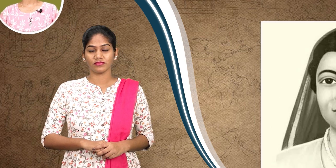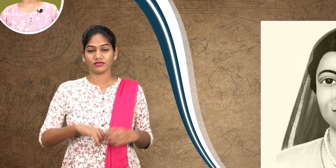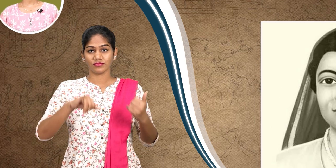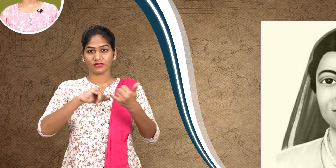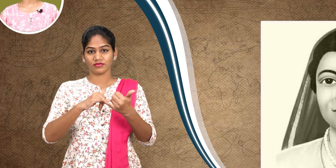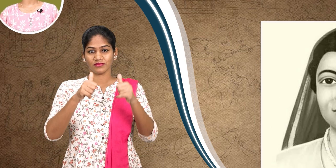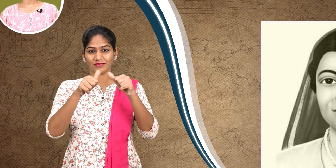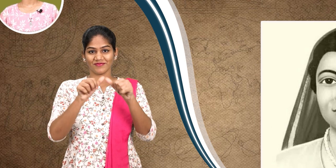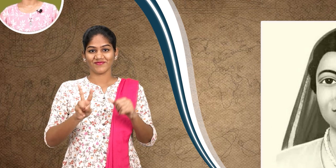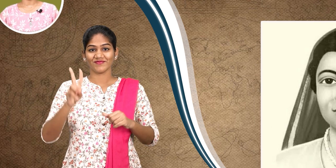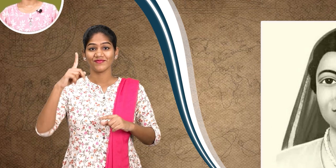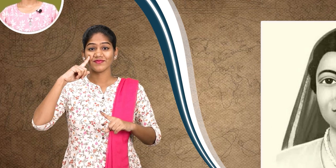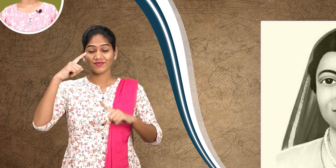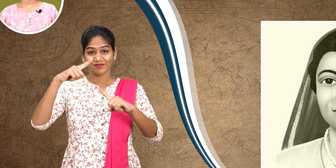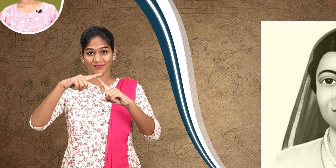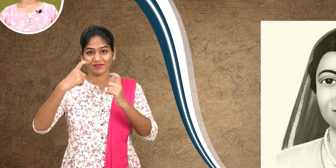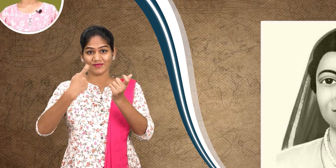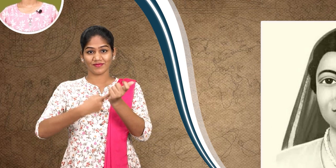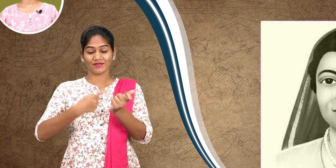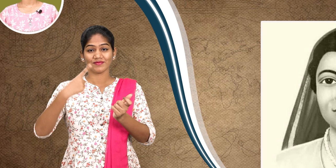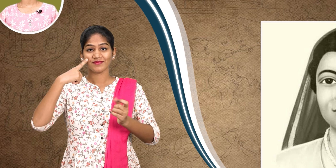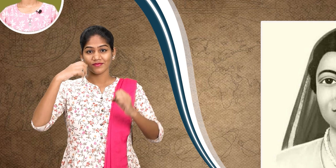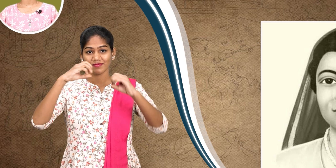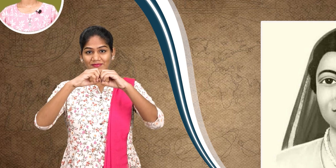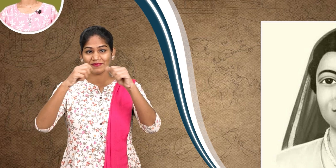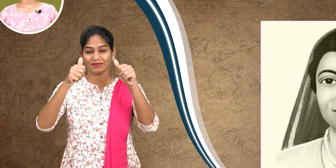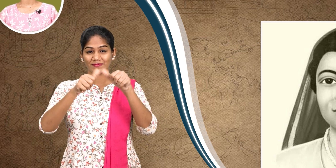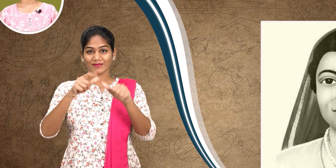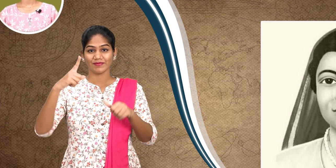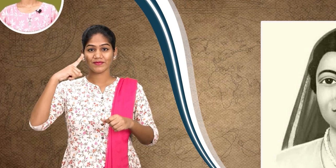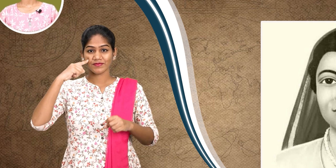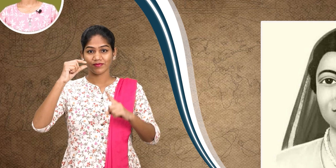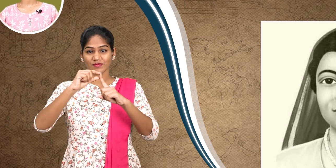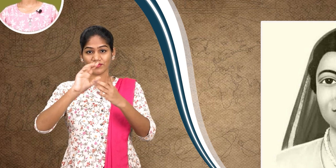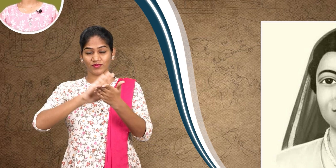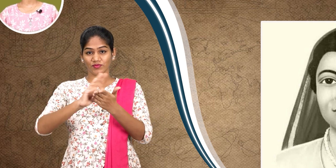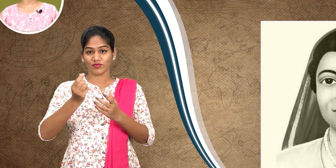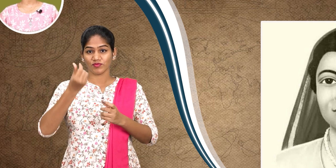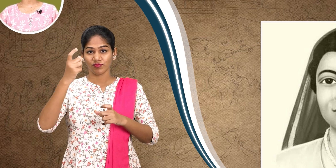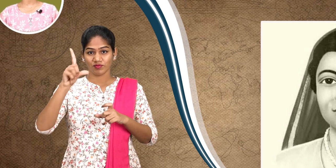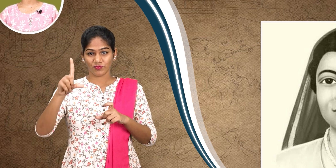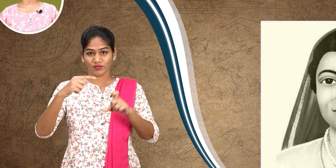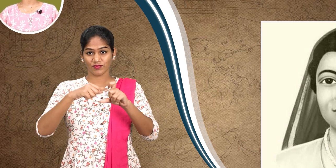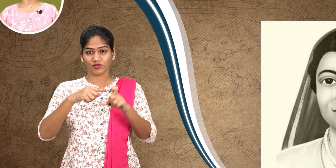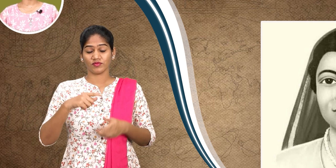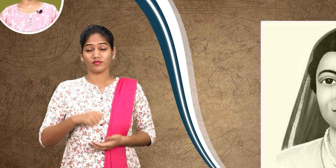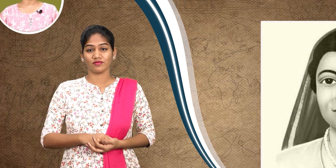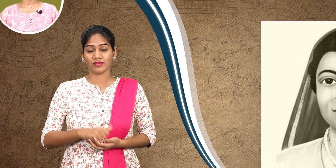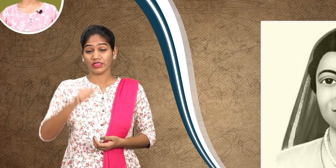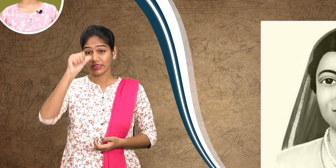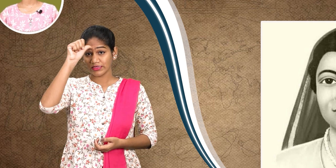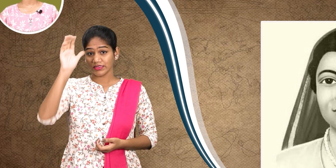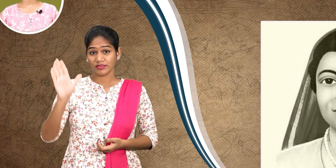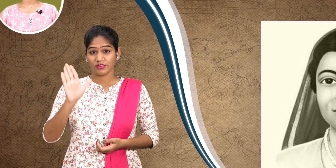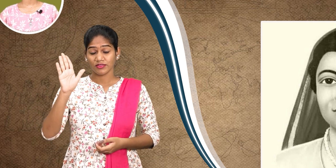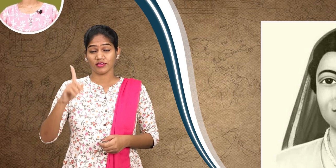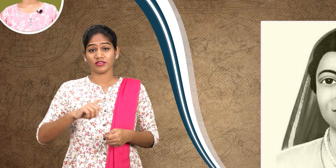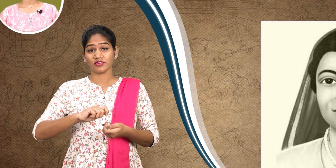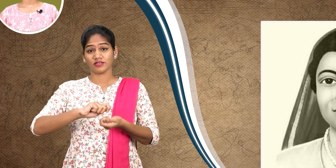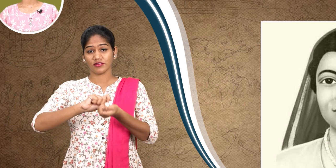Savitri Bhai Pule was an Indian social reformer,